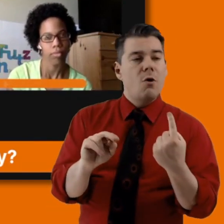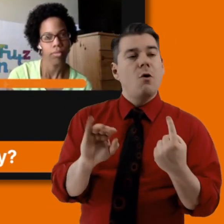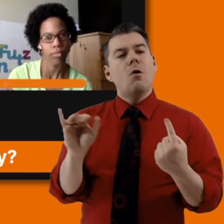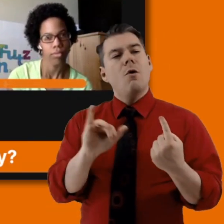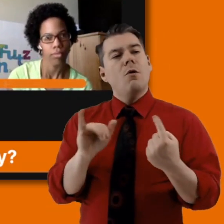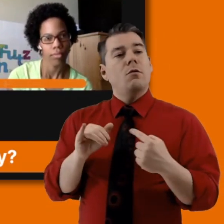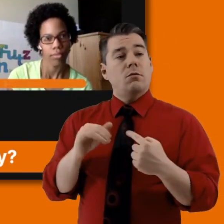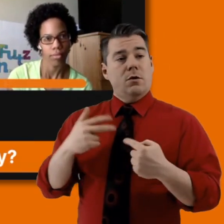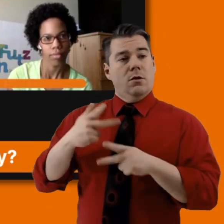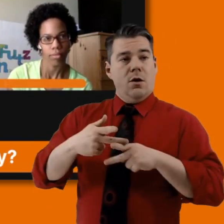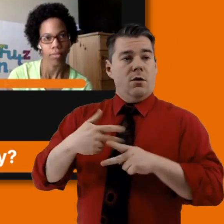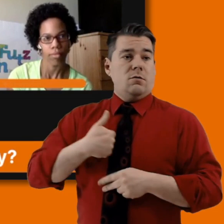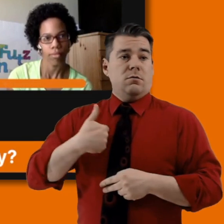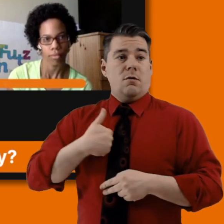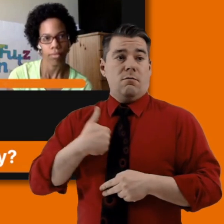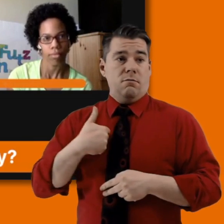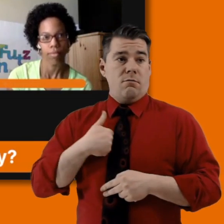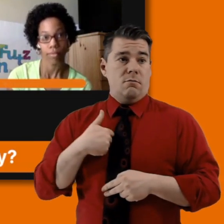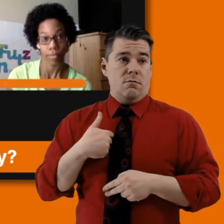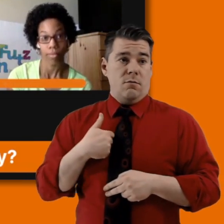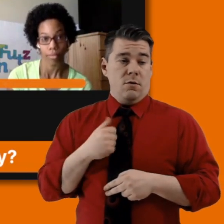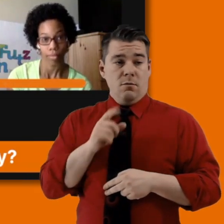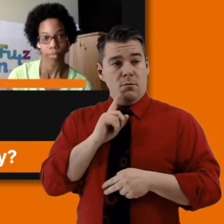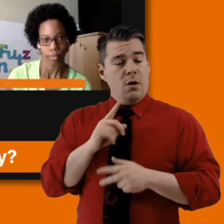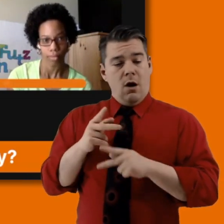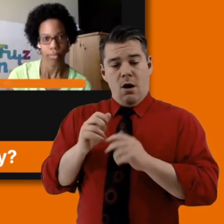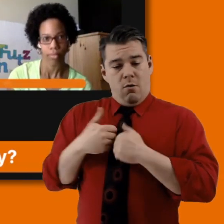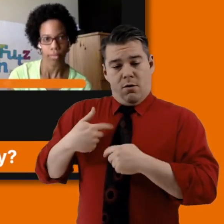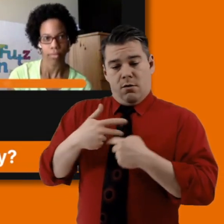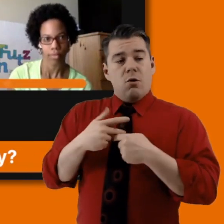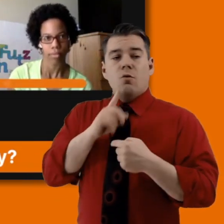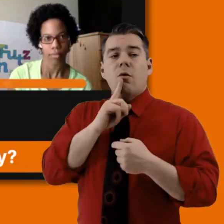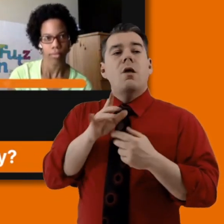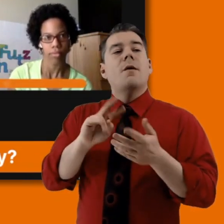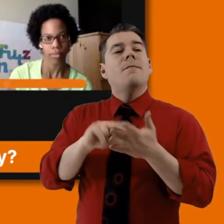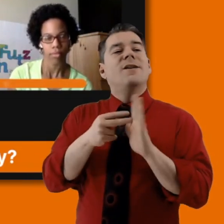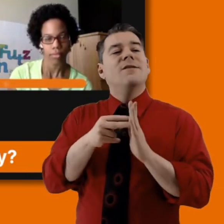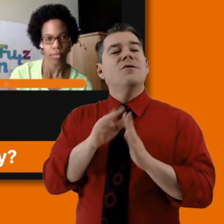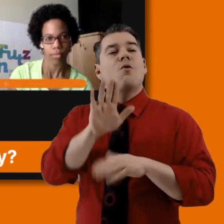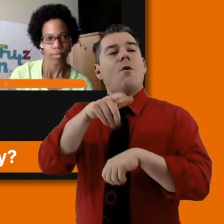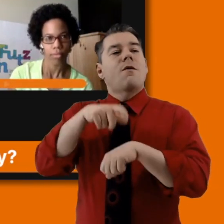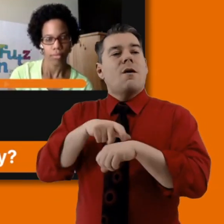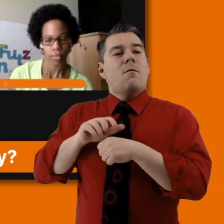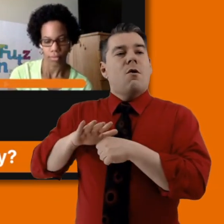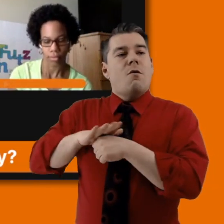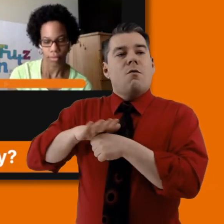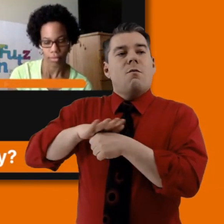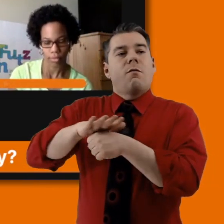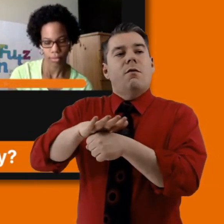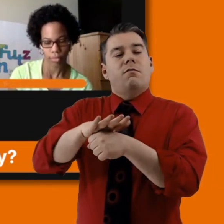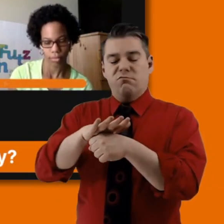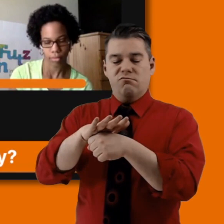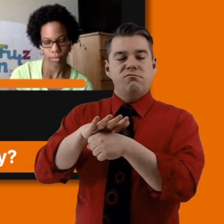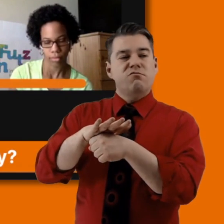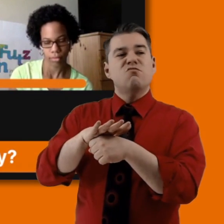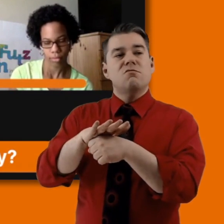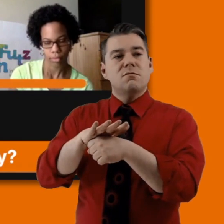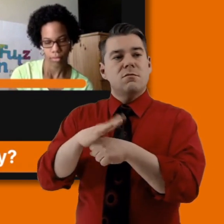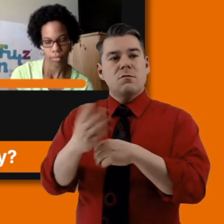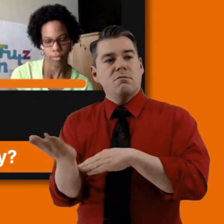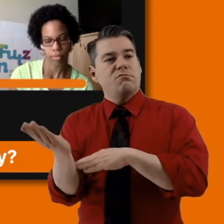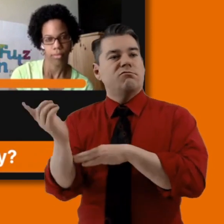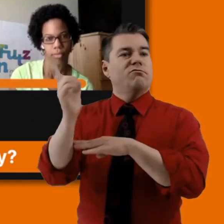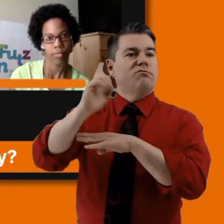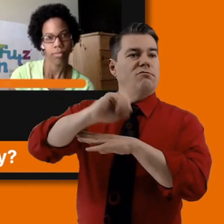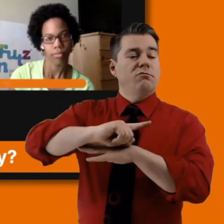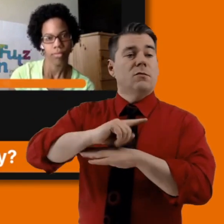care of yourself as an occupation. It's really whatever occupies your time throughout the entirety of the day, and